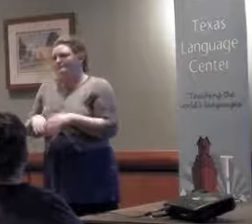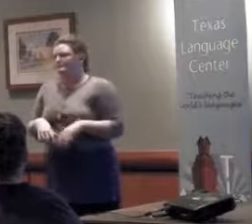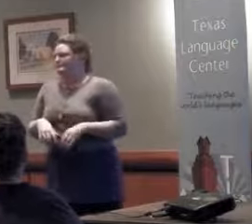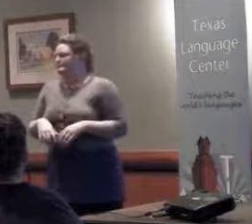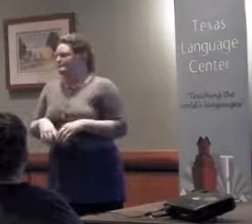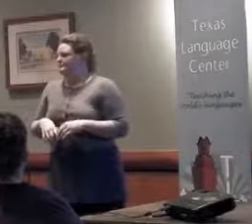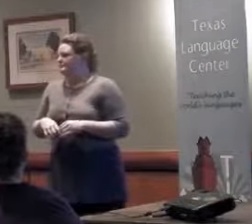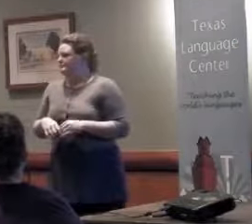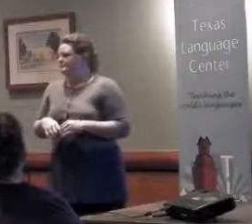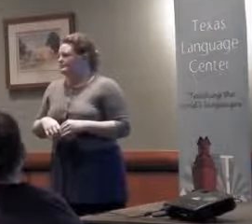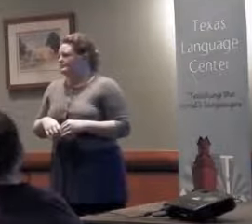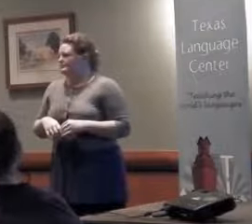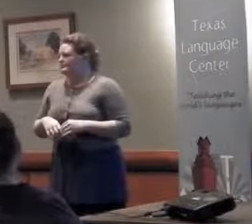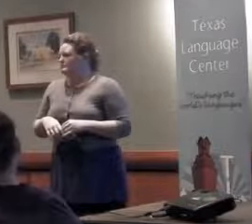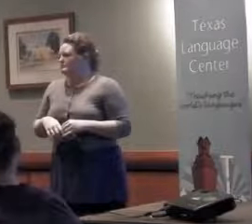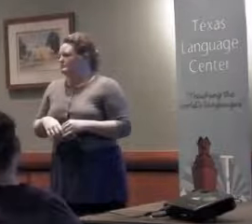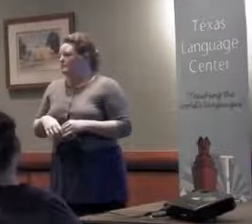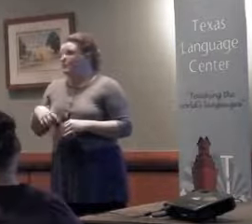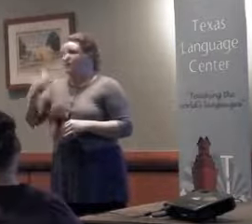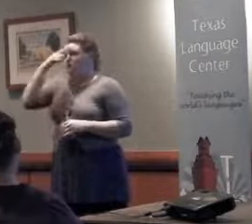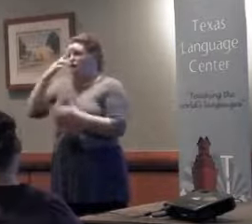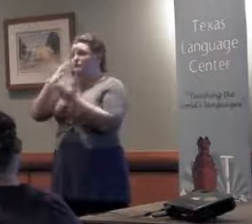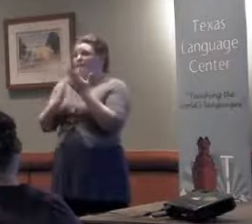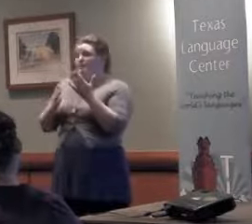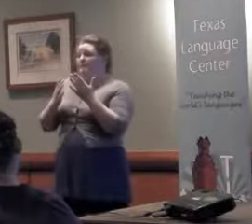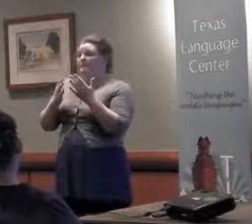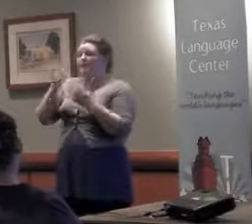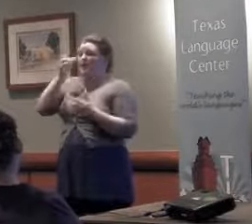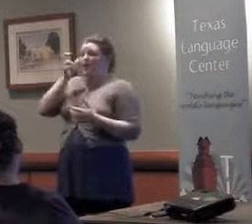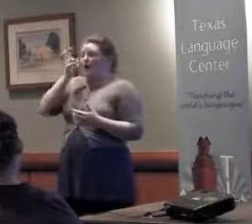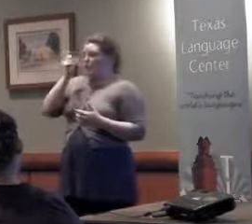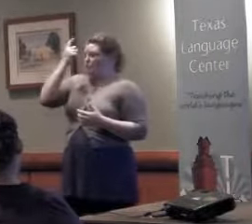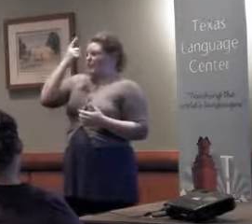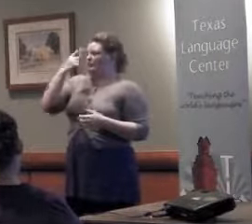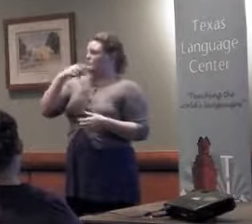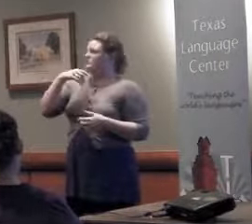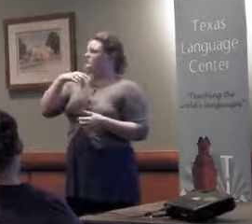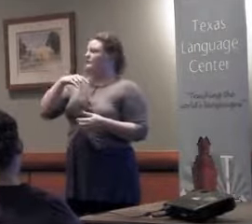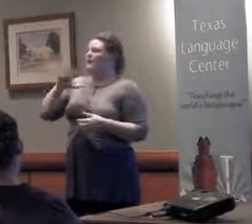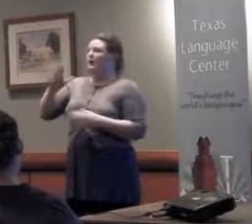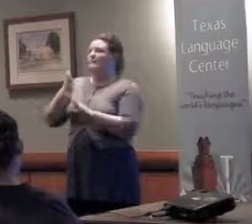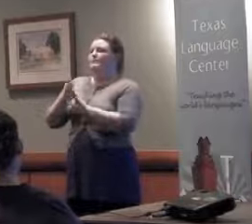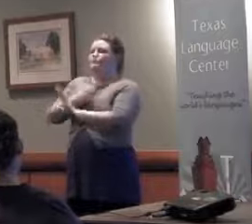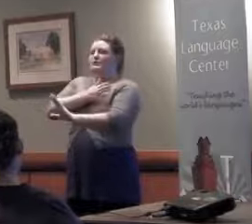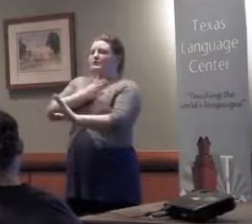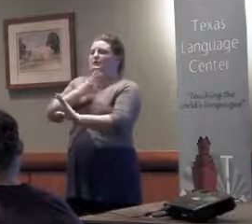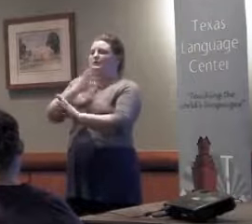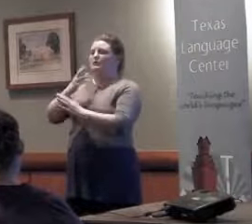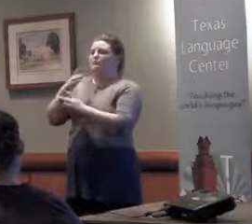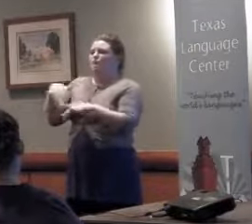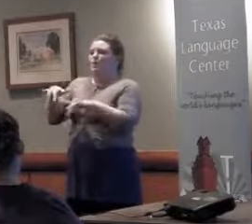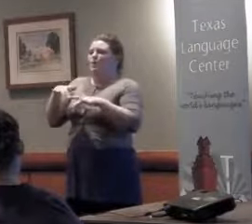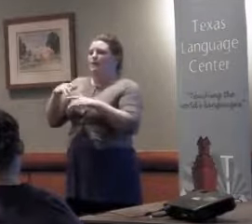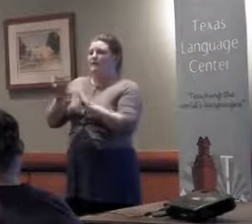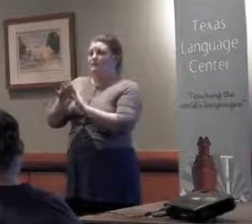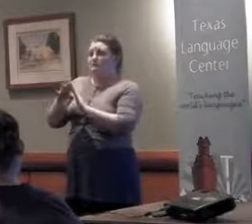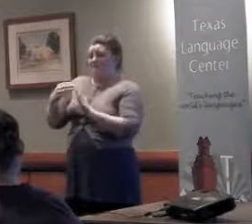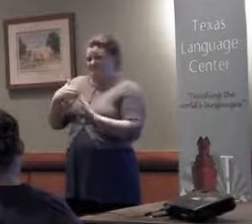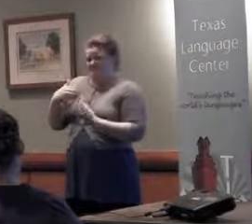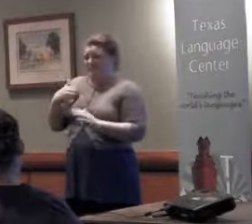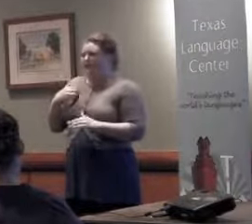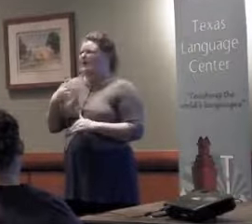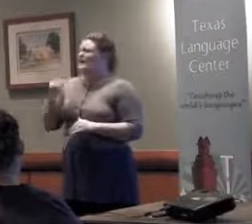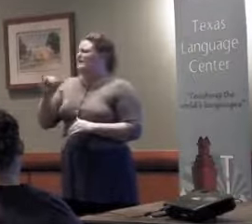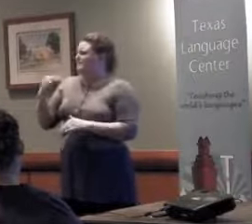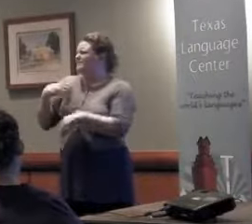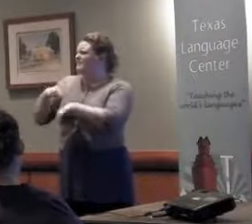English. For some comprehension, there are pre-recorded videos. If we have enough time at the end, I can show you some